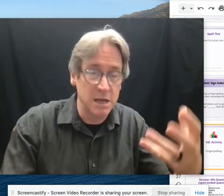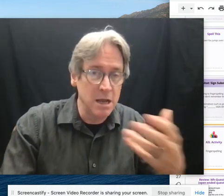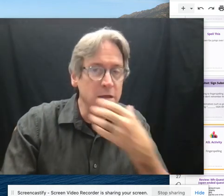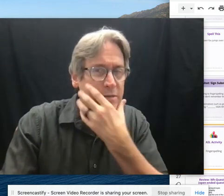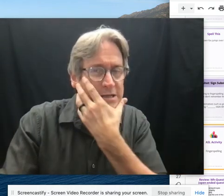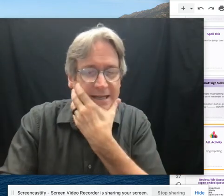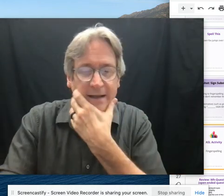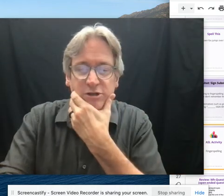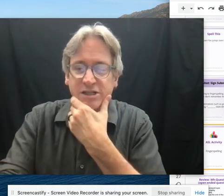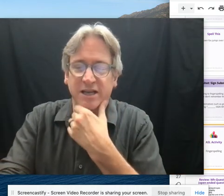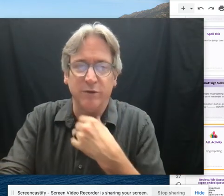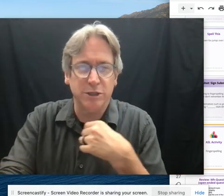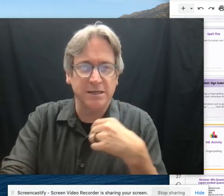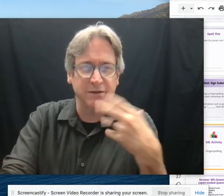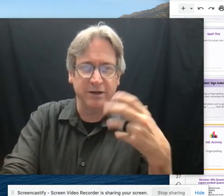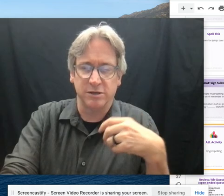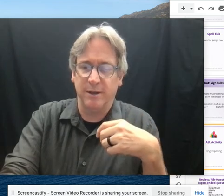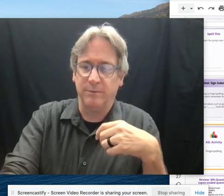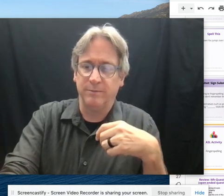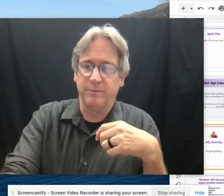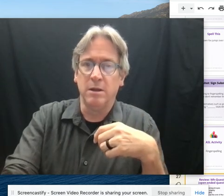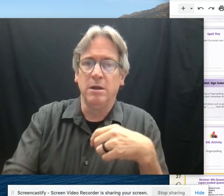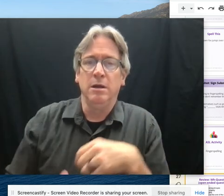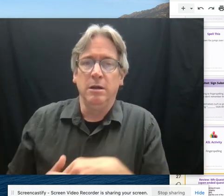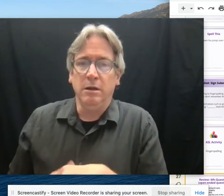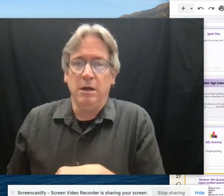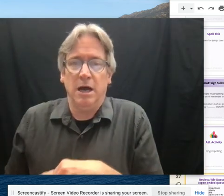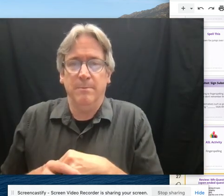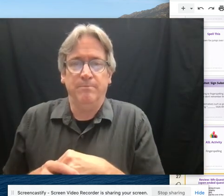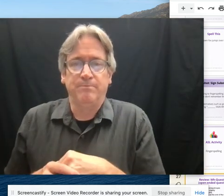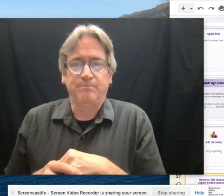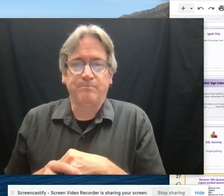titles, things like that, just to give you a chance to fingerspell.